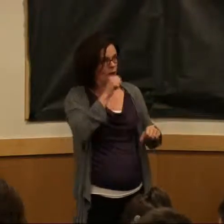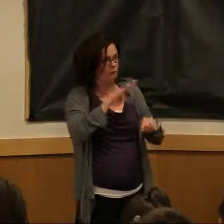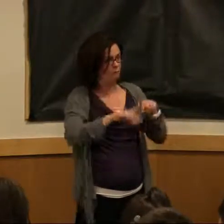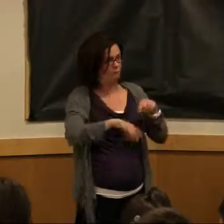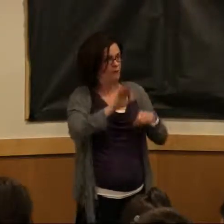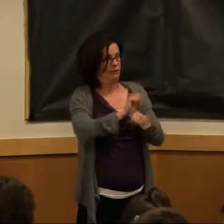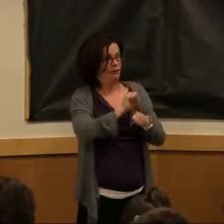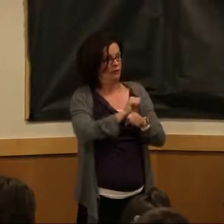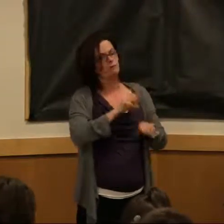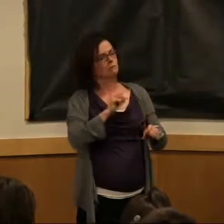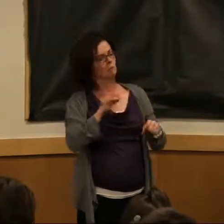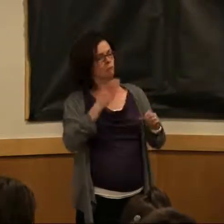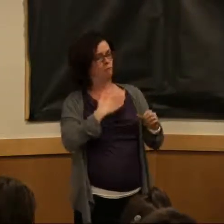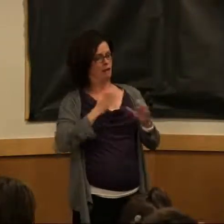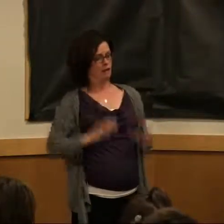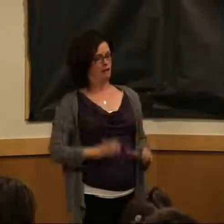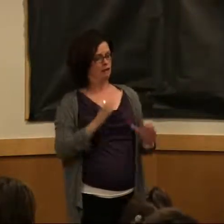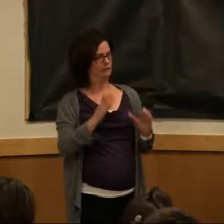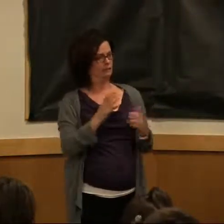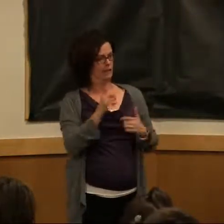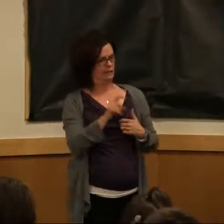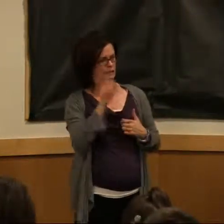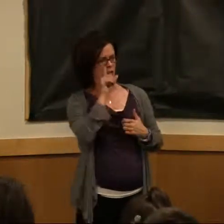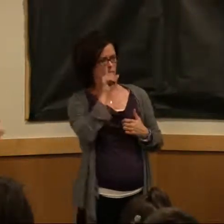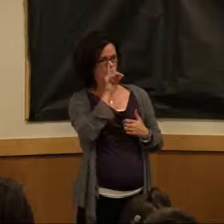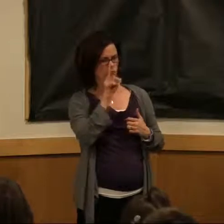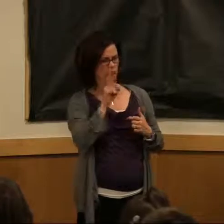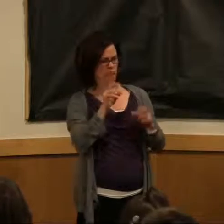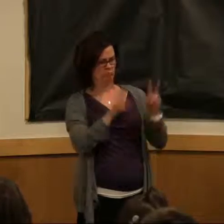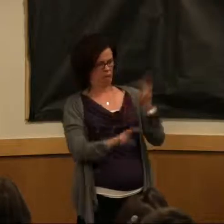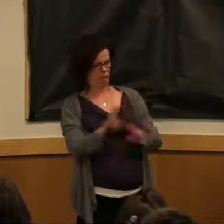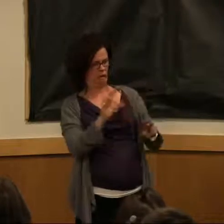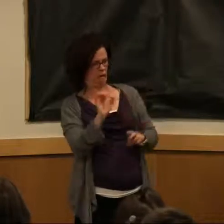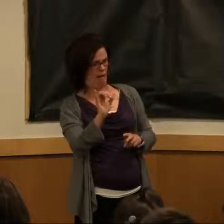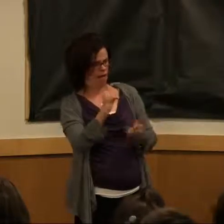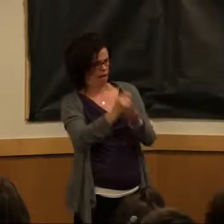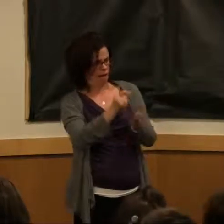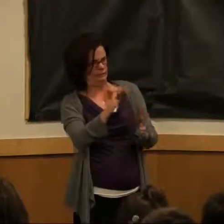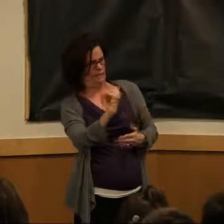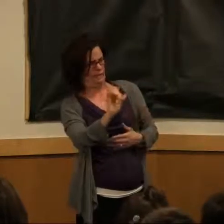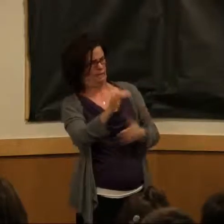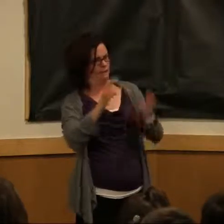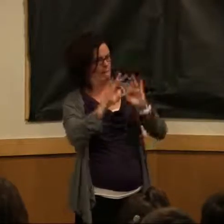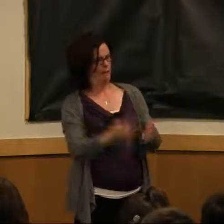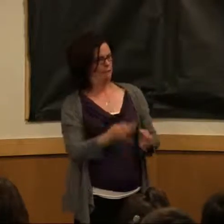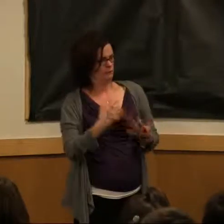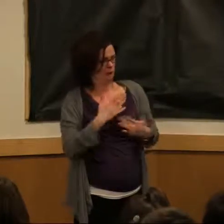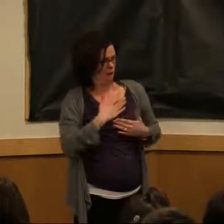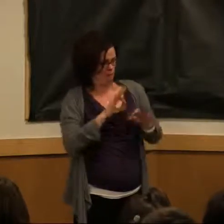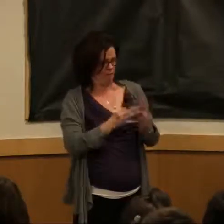my family member. And hopefully if this is how my family members are being treated.